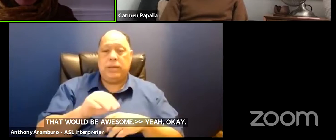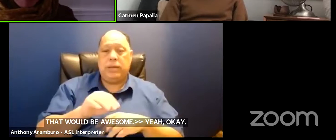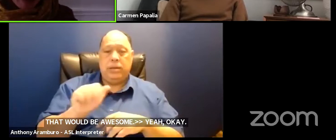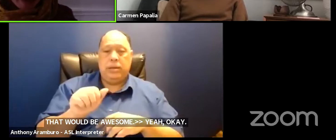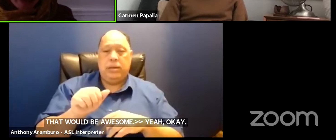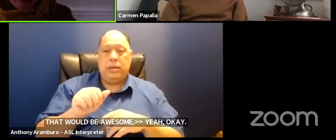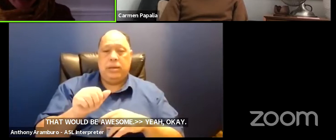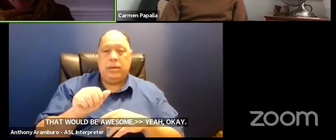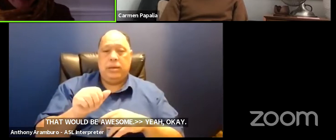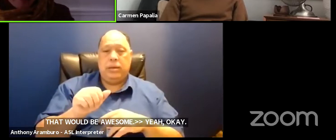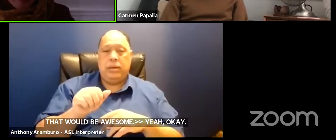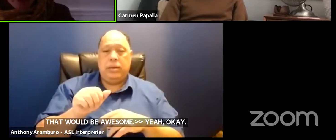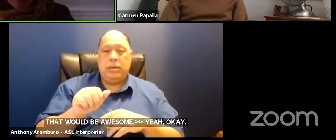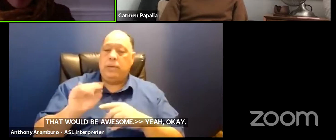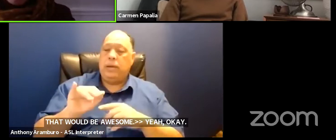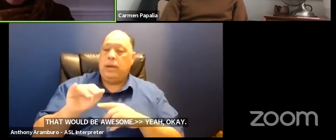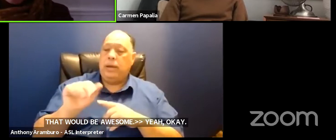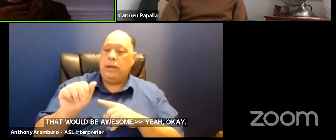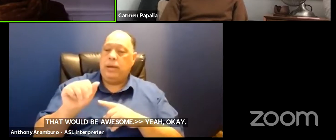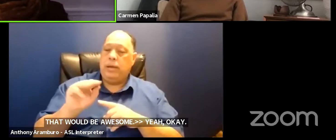spelled